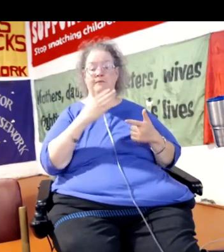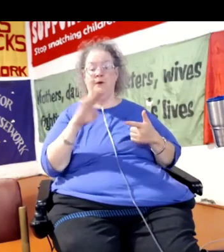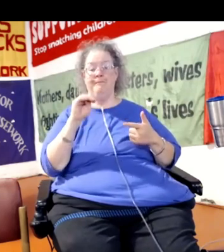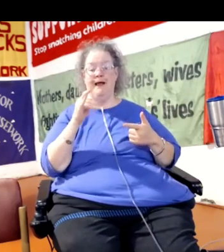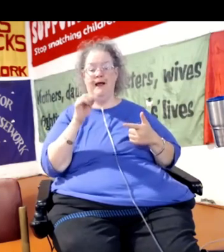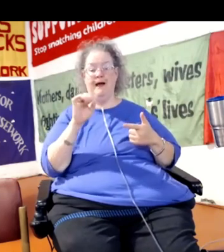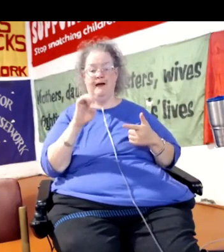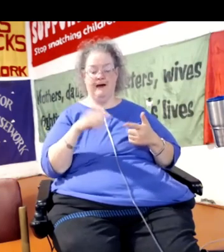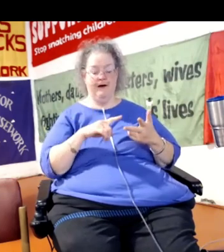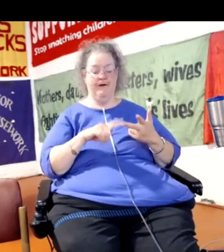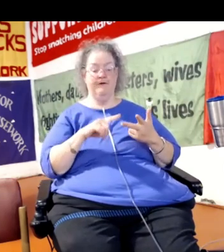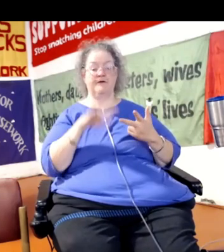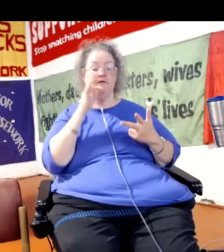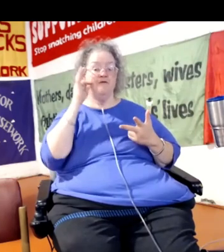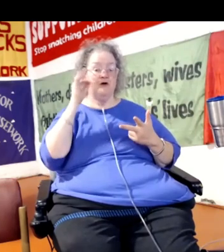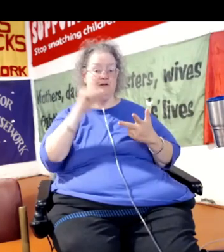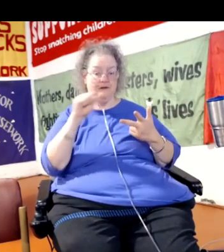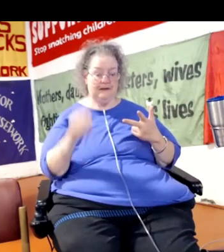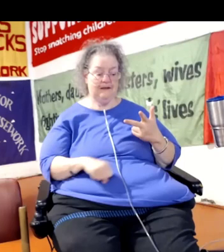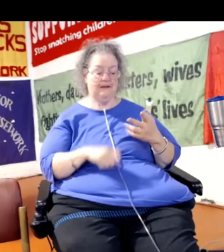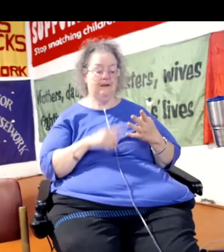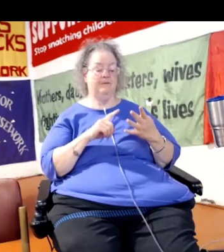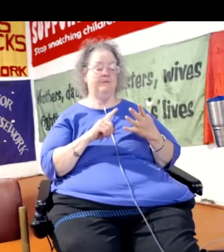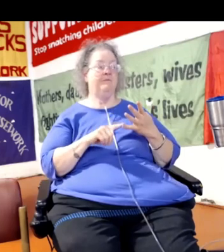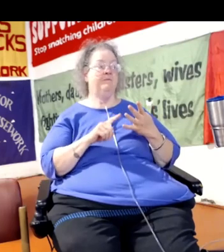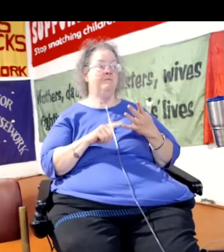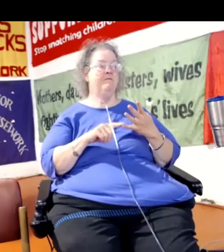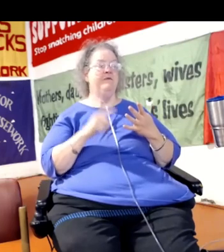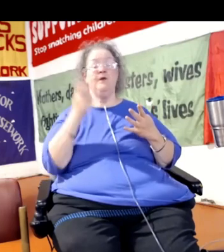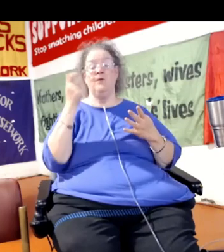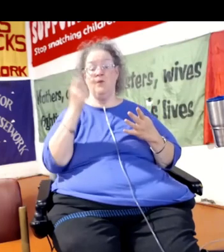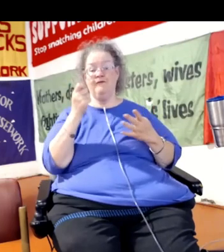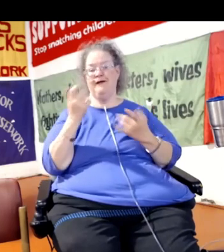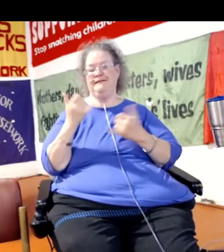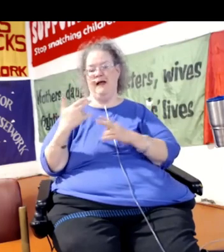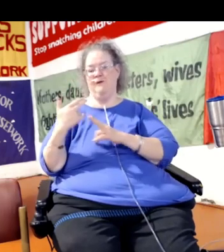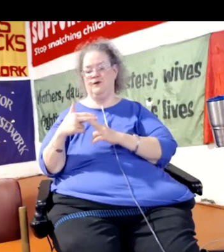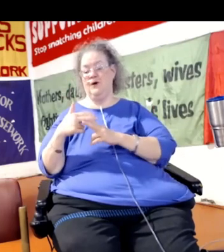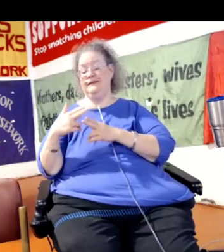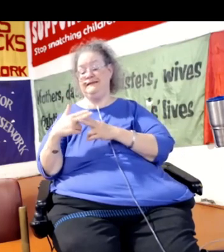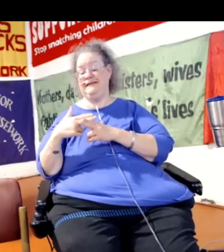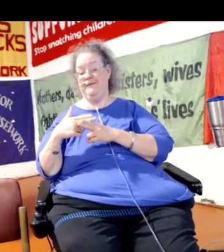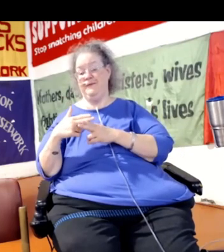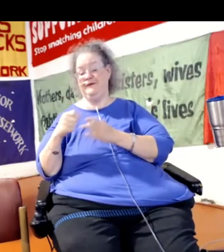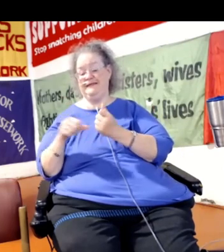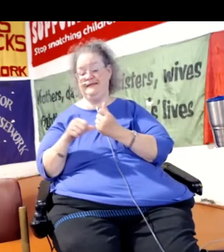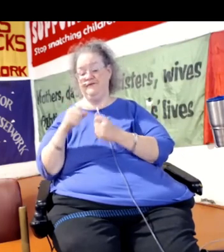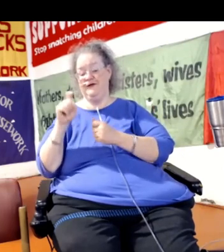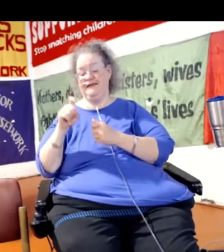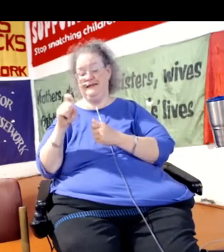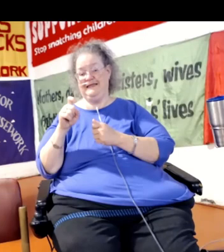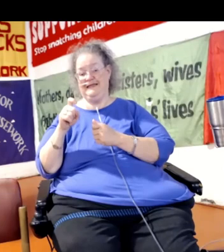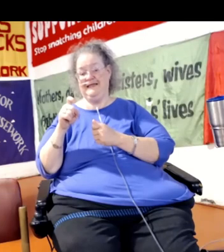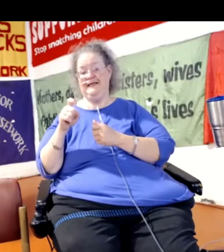system, welfare, which is now called Temporary Assistance for Needy Families, unemployment